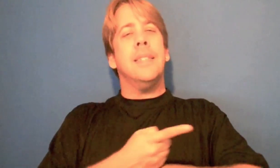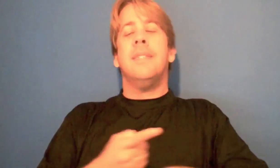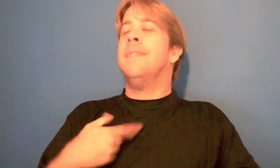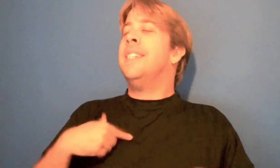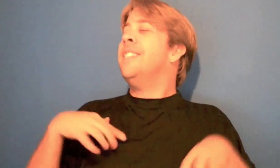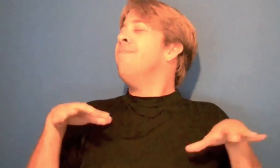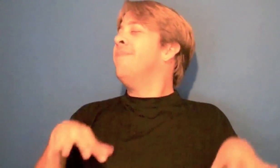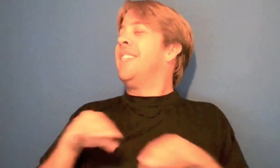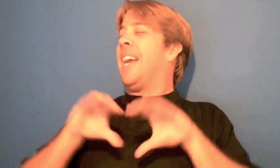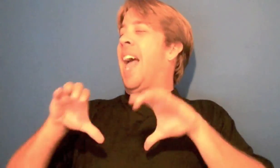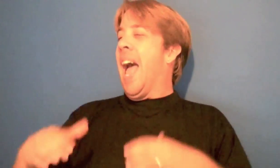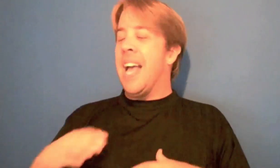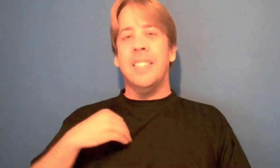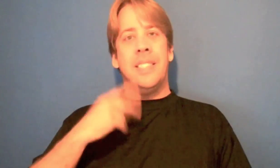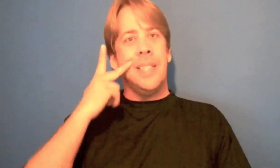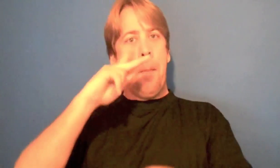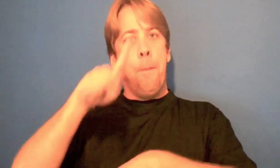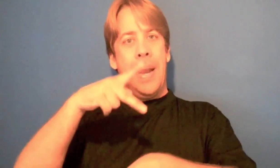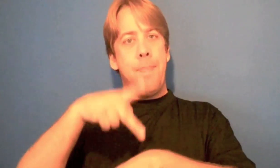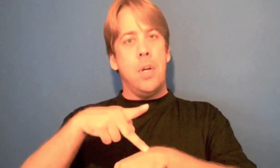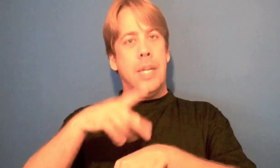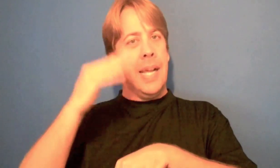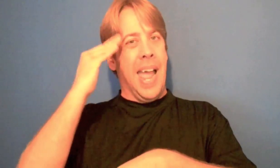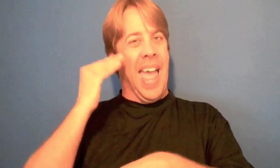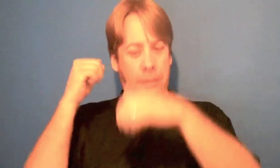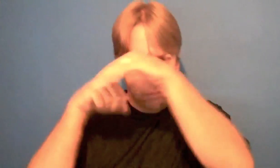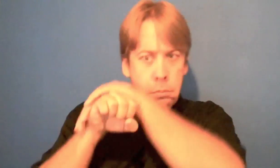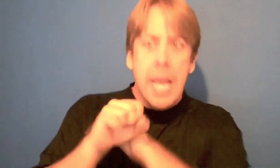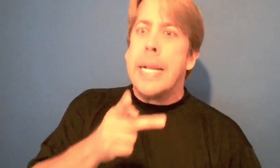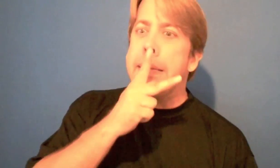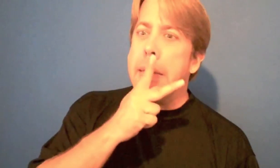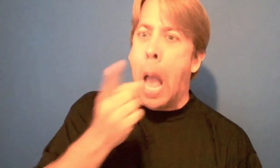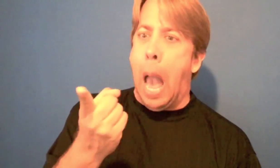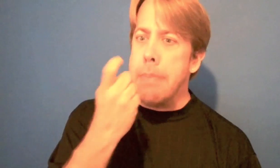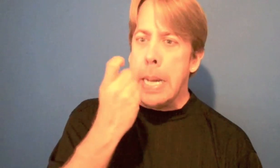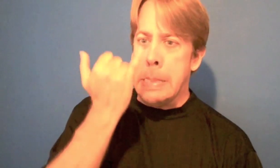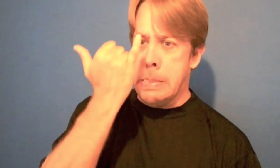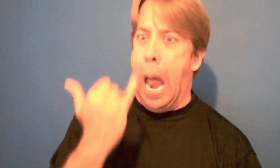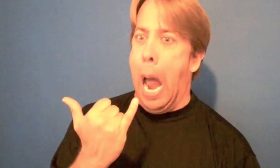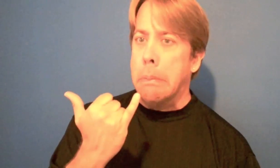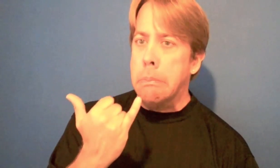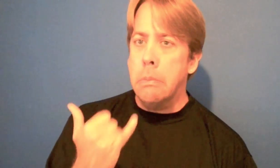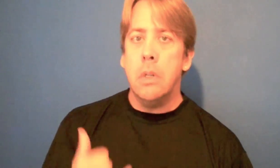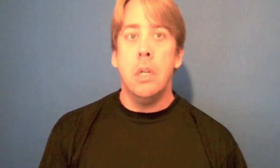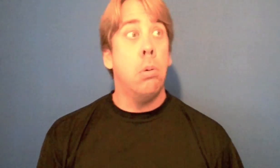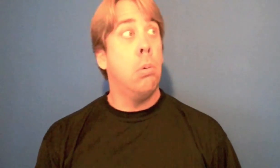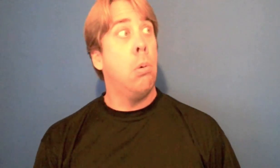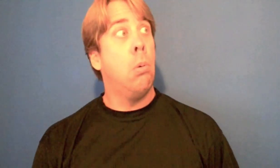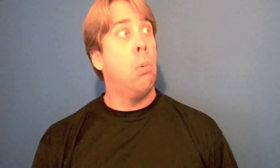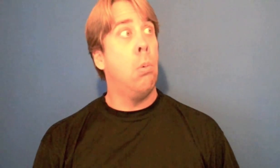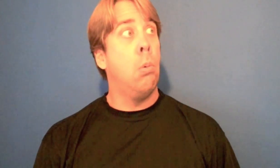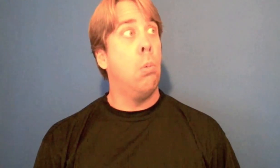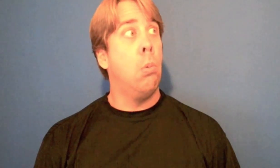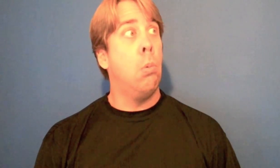But then one day, as I was chilling out in class, getting my needs met, the principal said, "Keith, come here now."